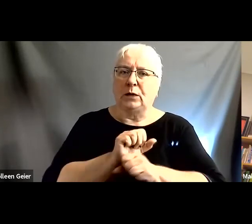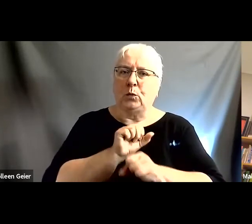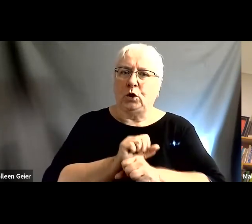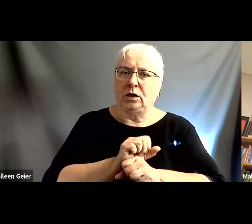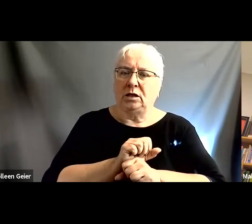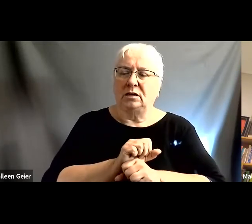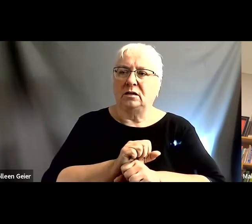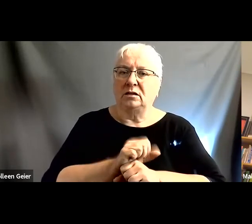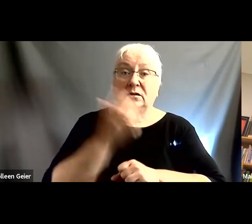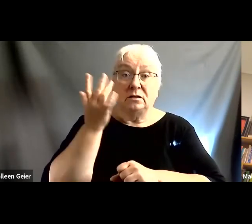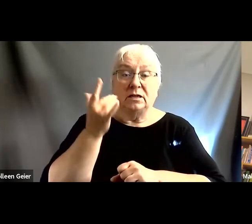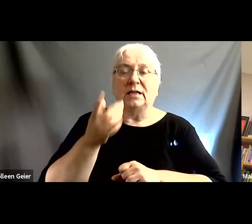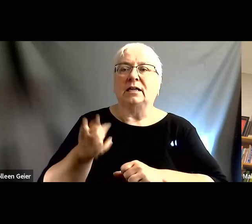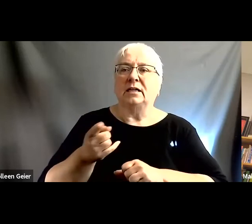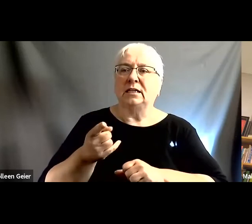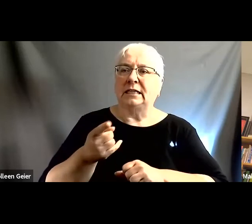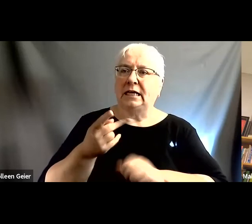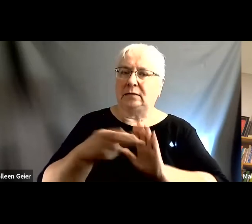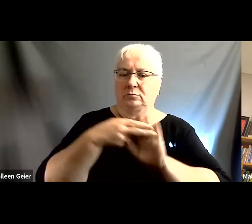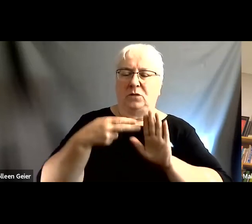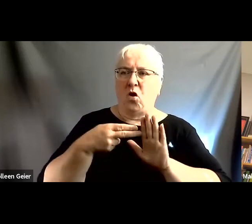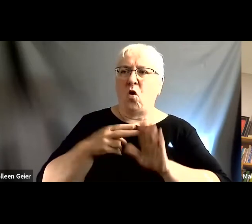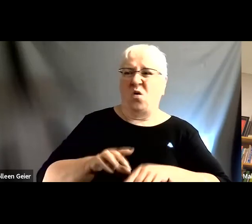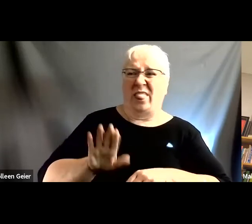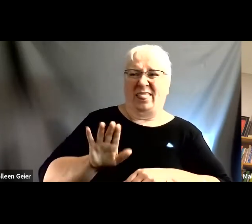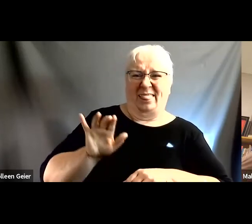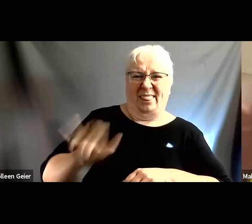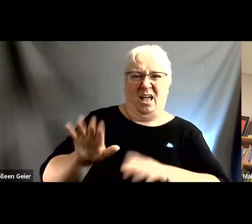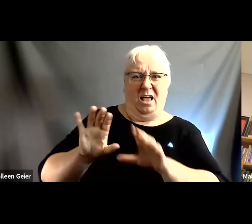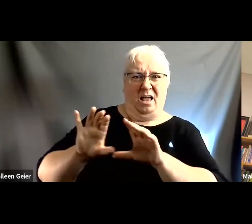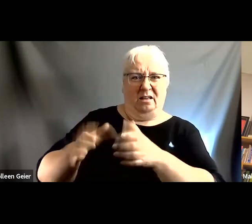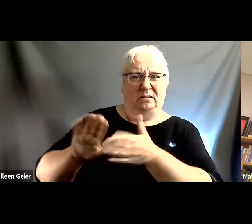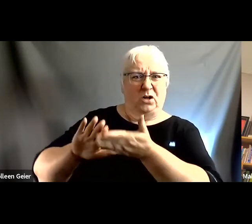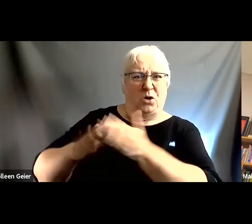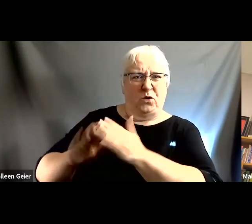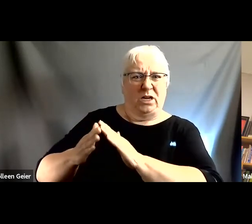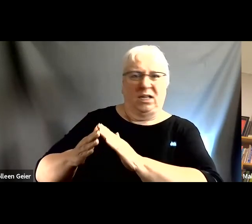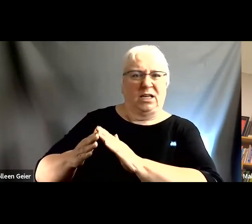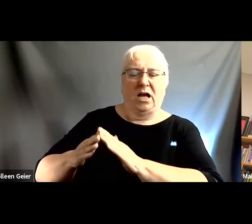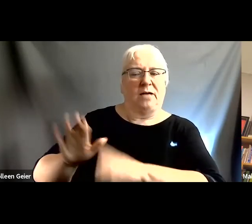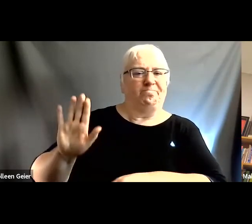this community, there is absolutely no way that we can cross these barriers.